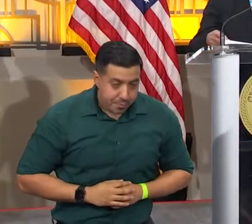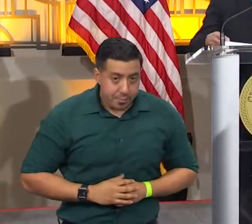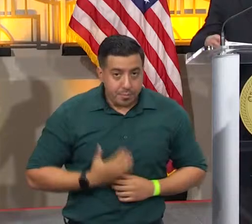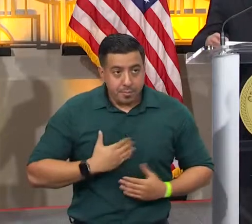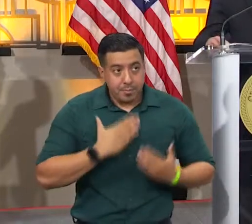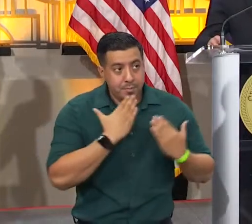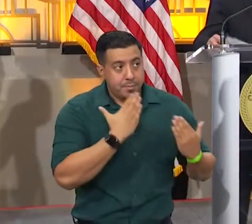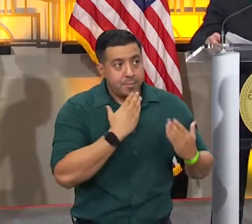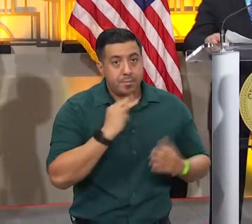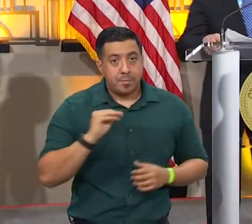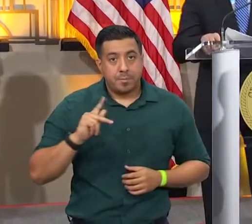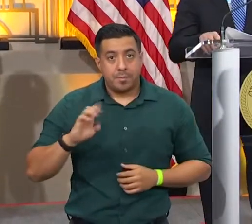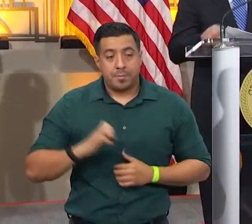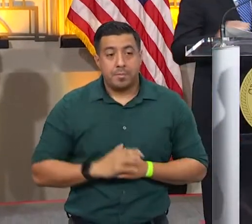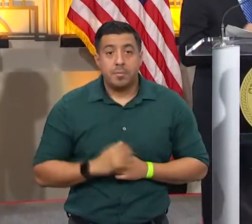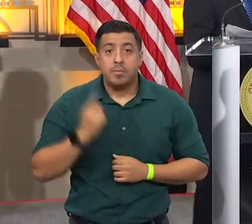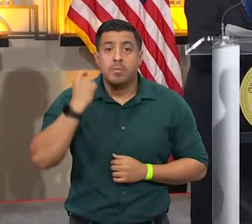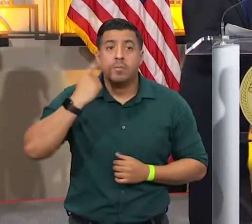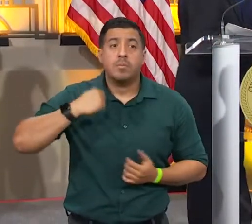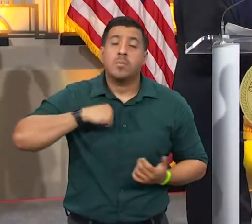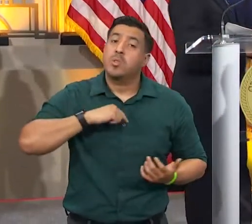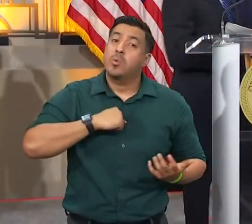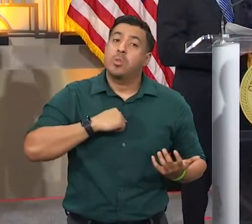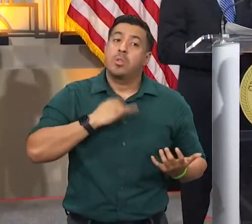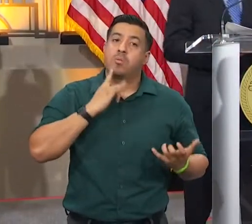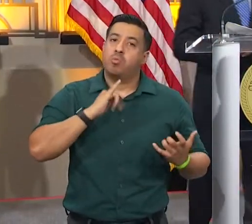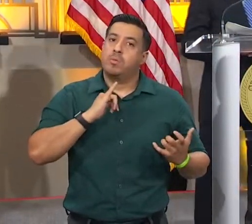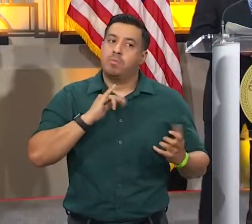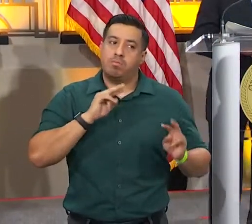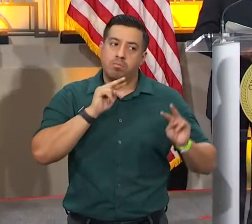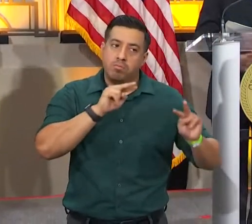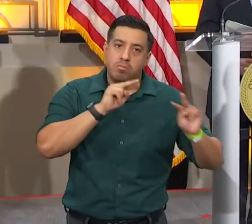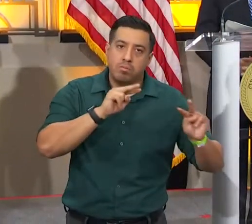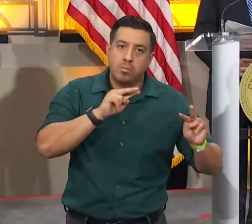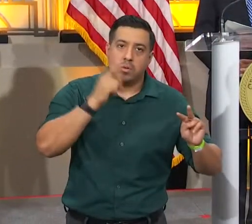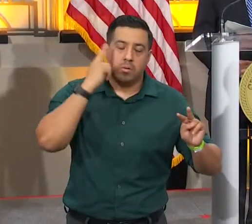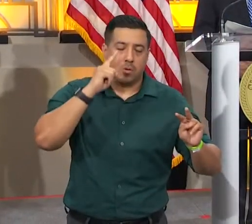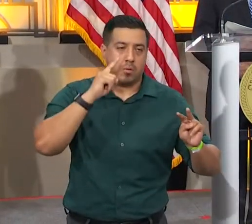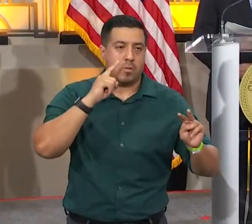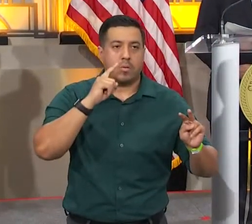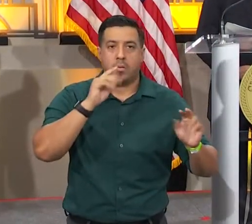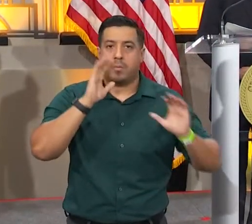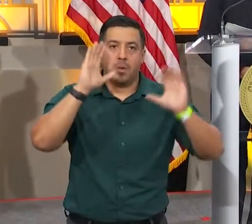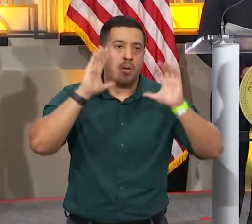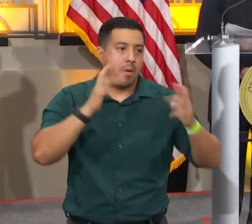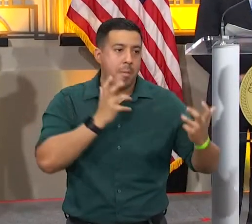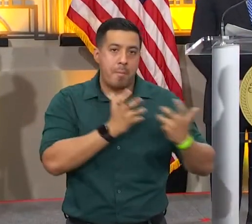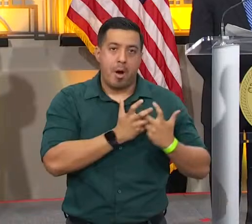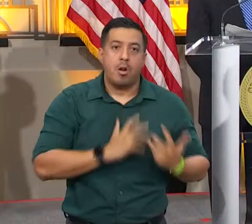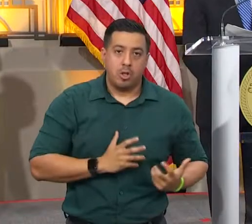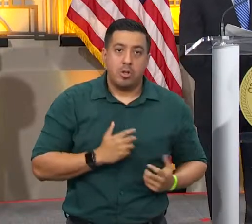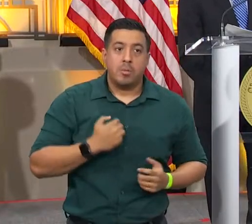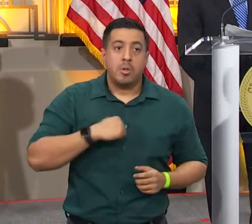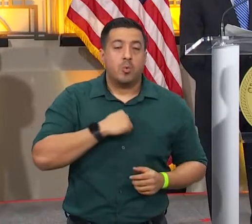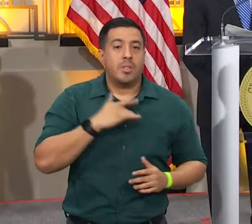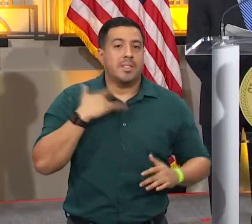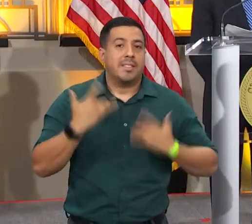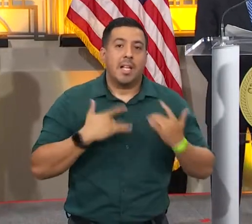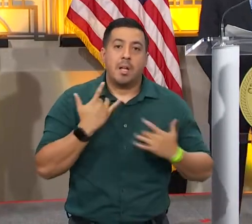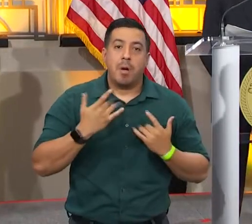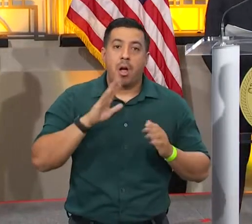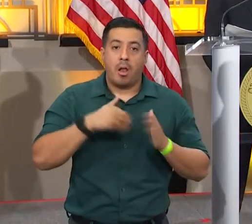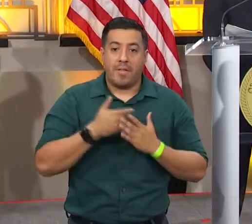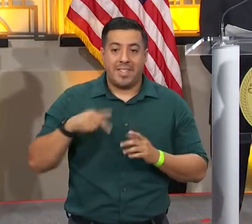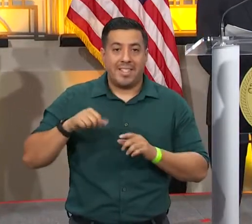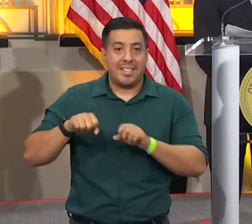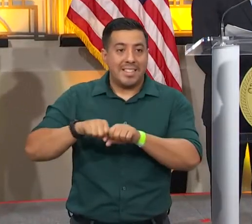Thank you, Mike. We are looking forward to an incredible partnership, and we are excited about the Axiom